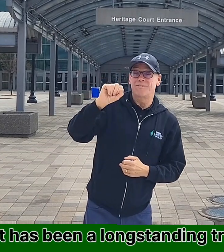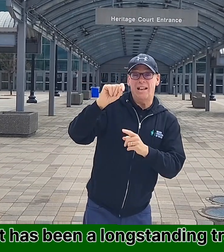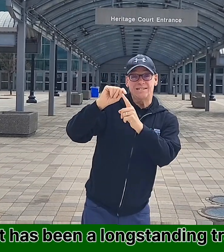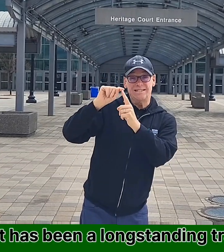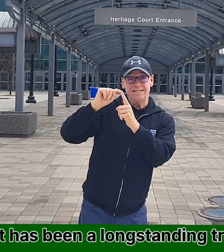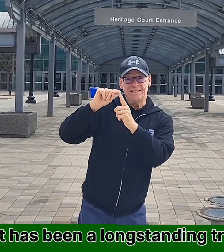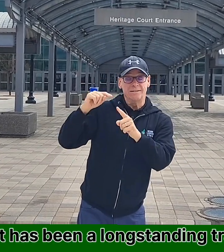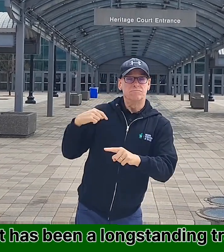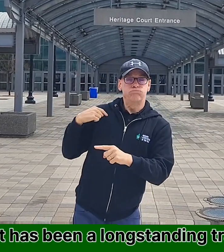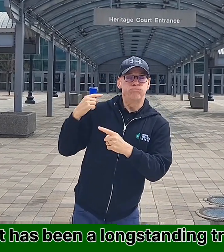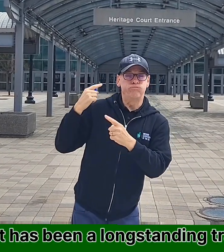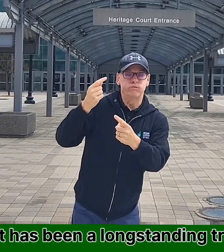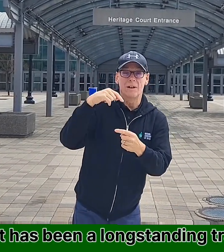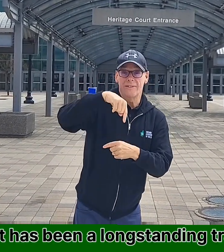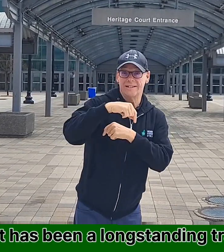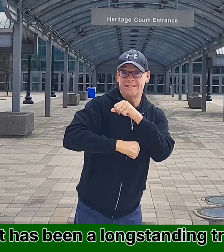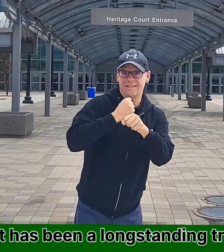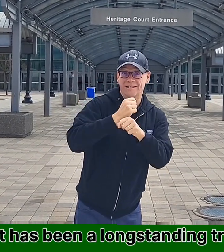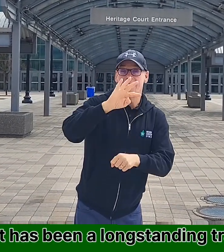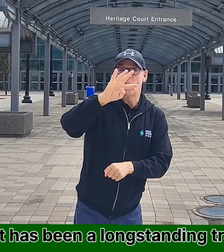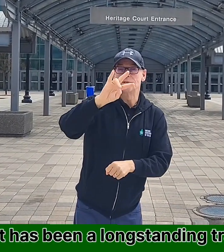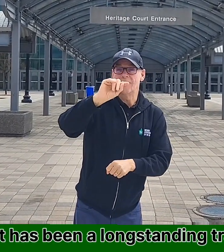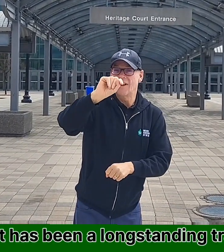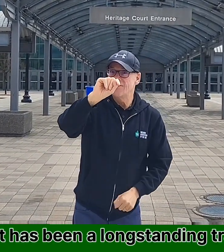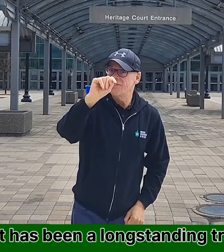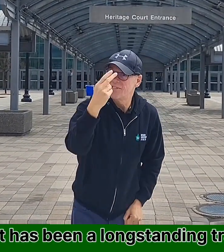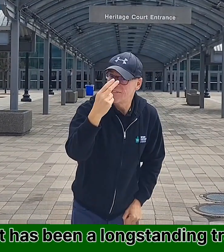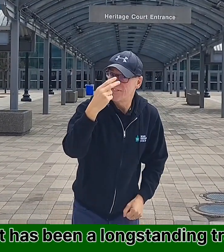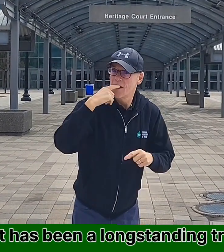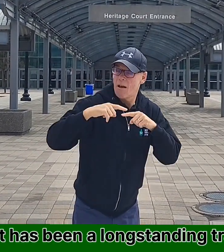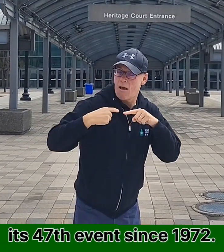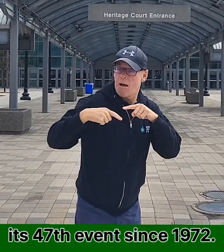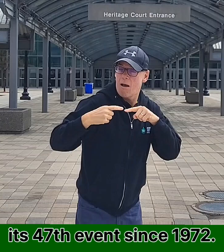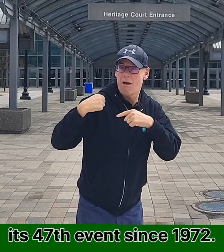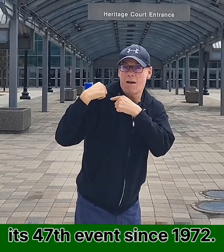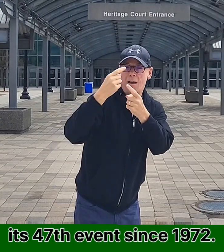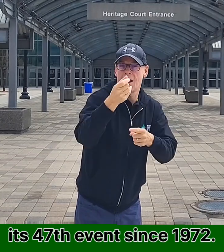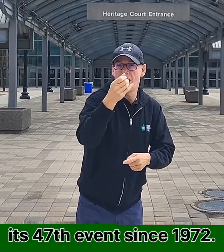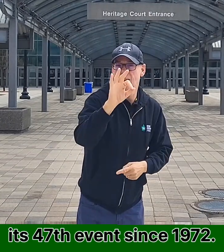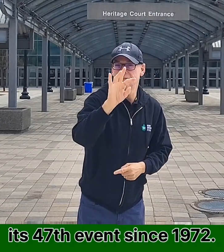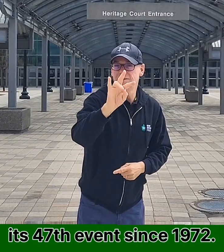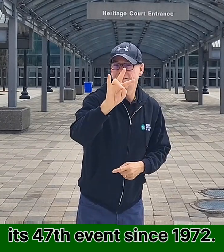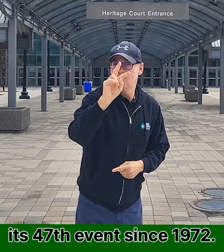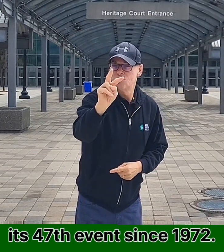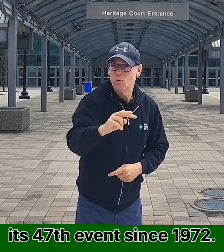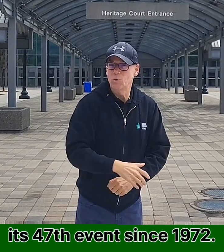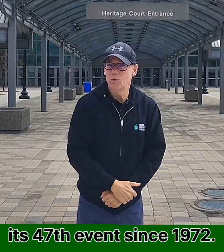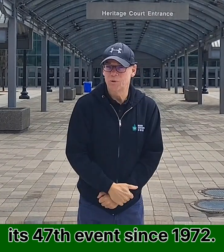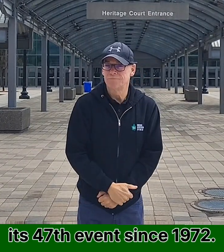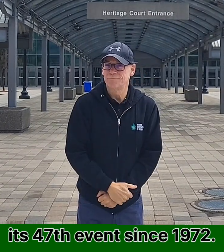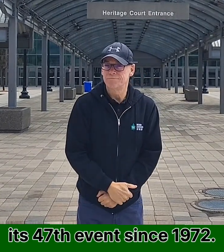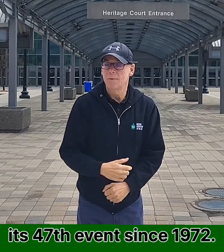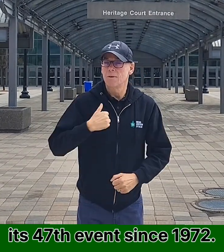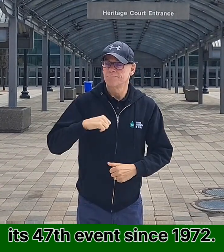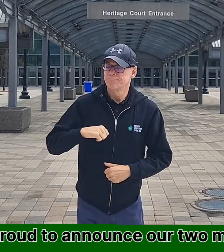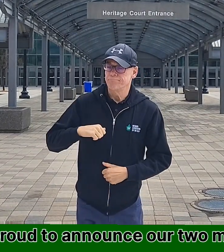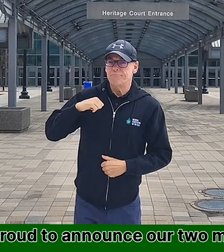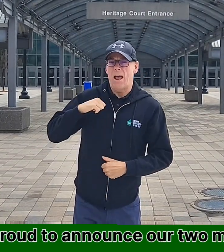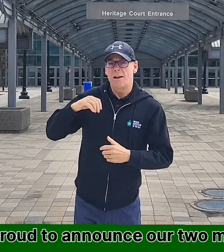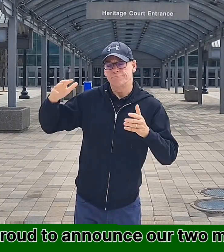Mayfest has been a long-standing tradition. It's 47th event since 1972. I'm proud to announce